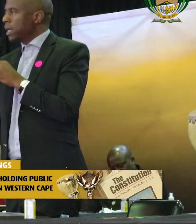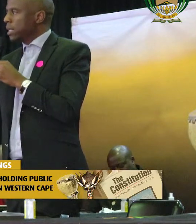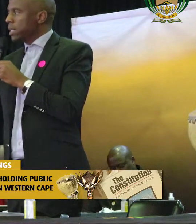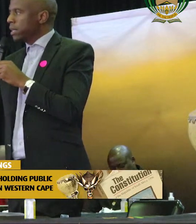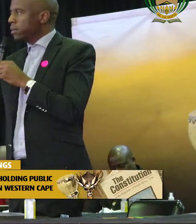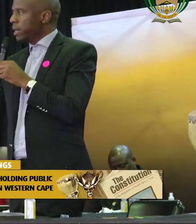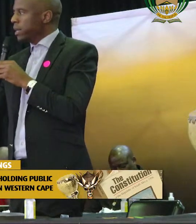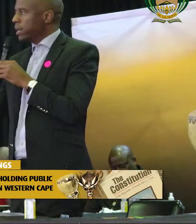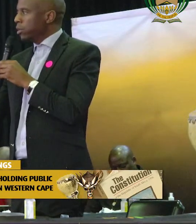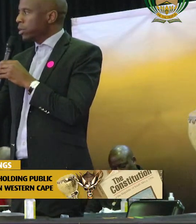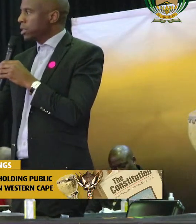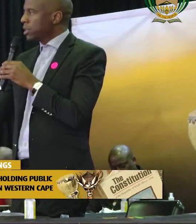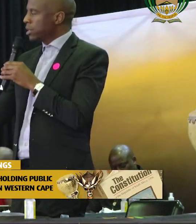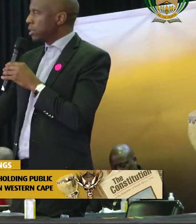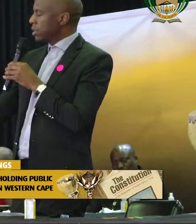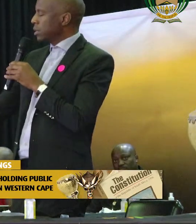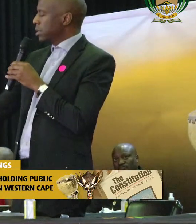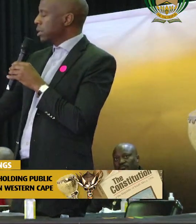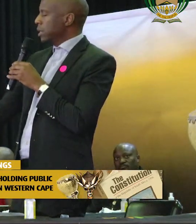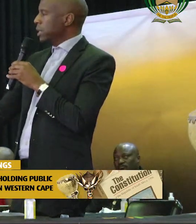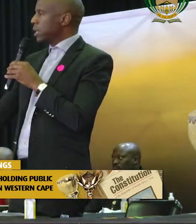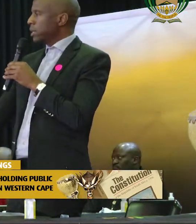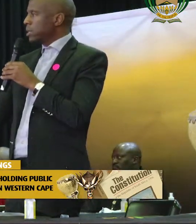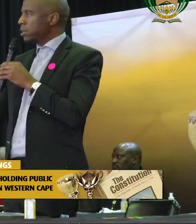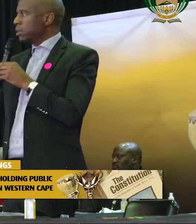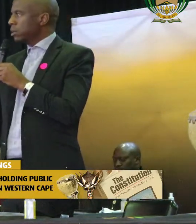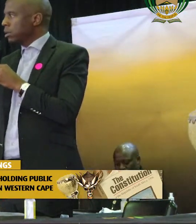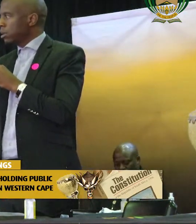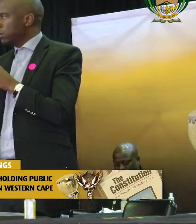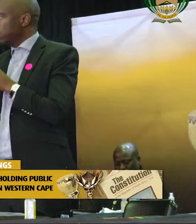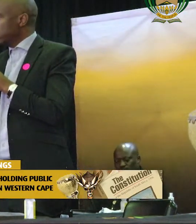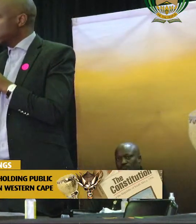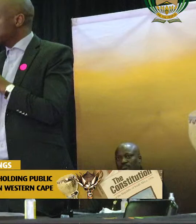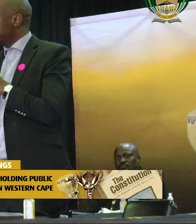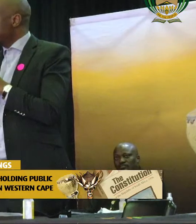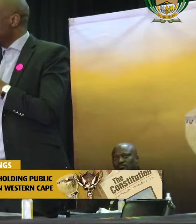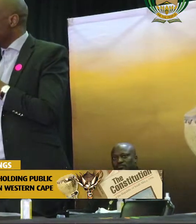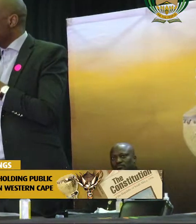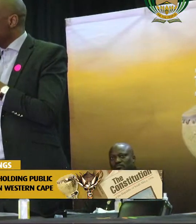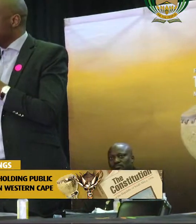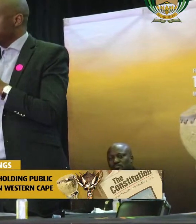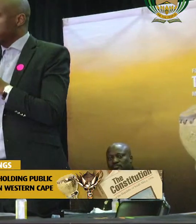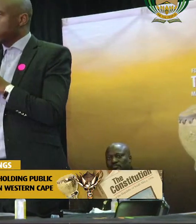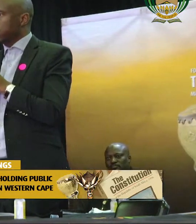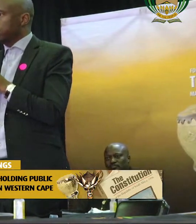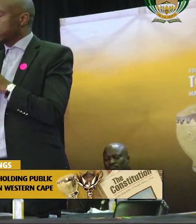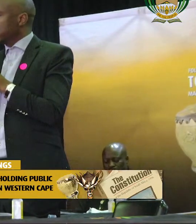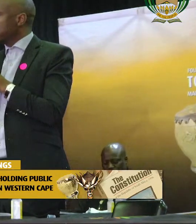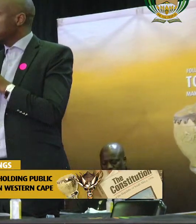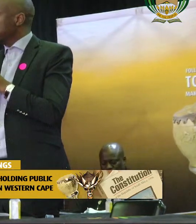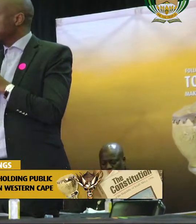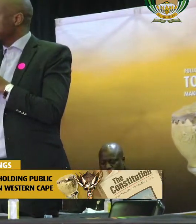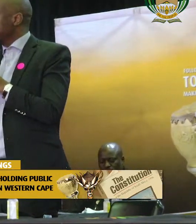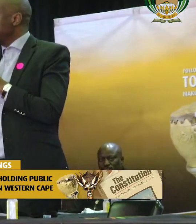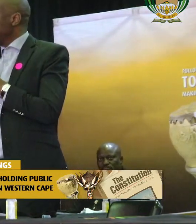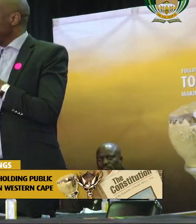informed that the gentleman got injured on his preparation for this meeting.